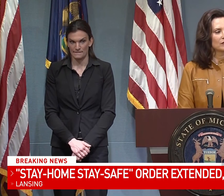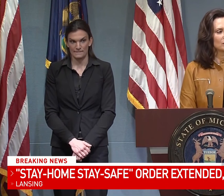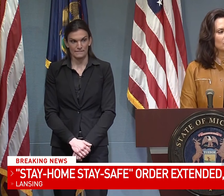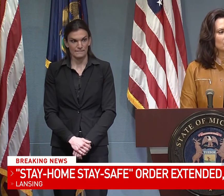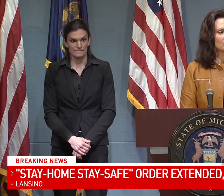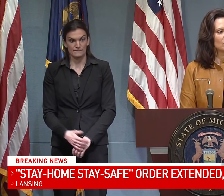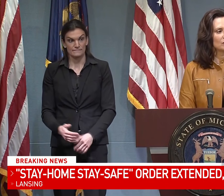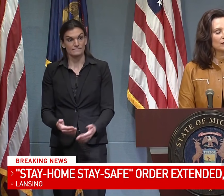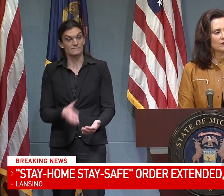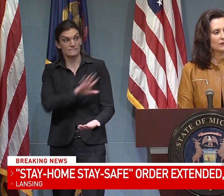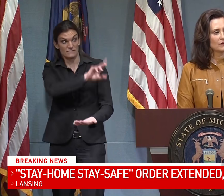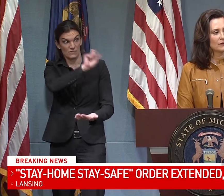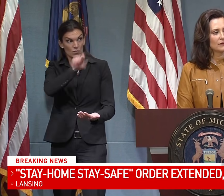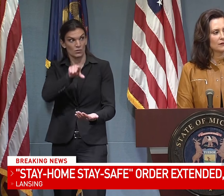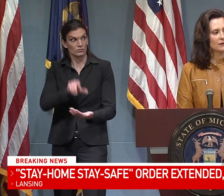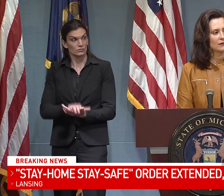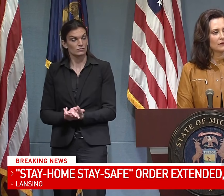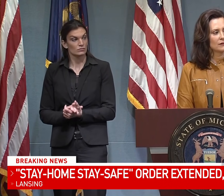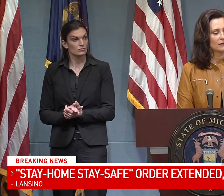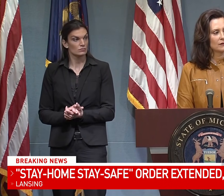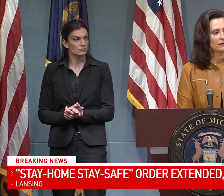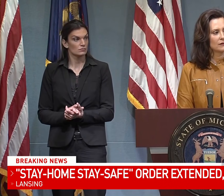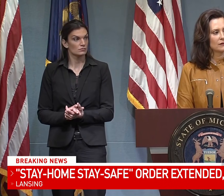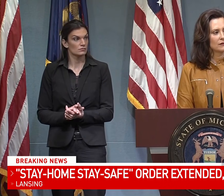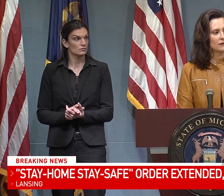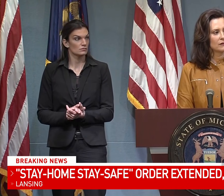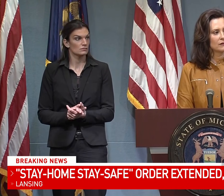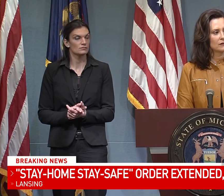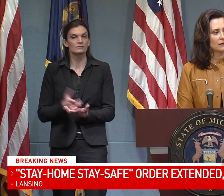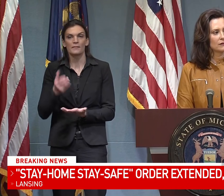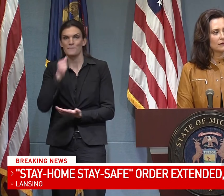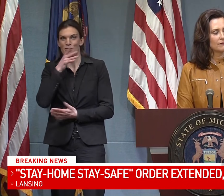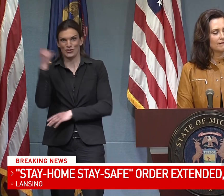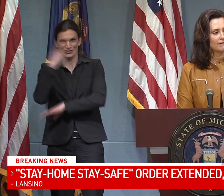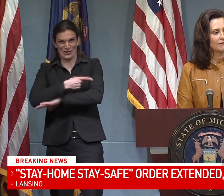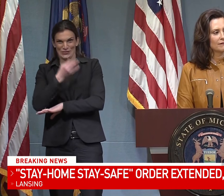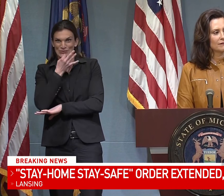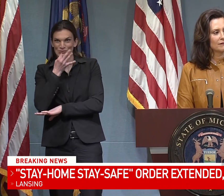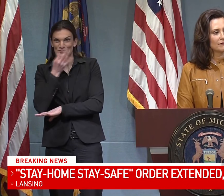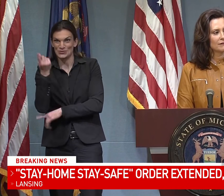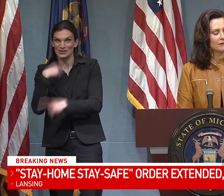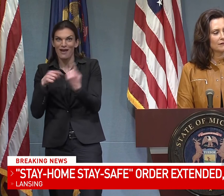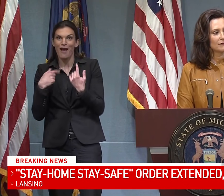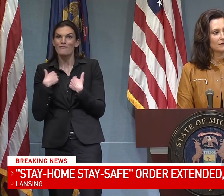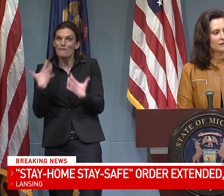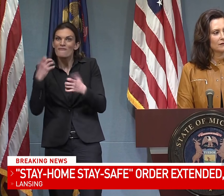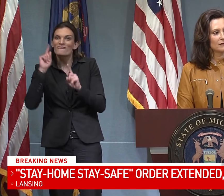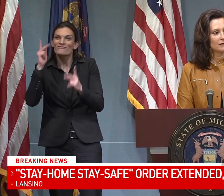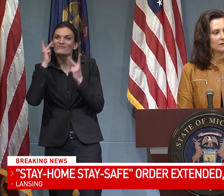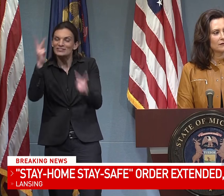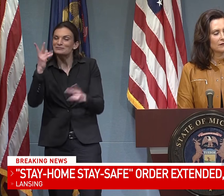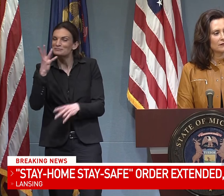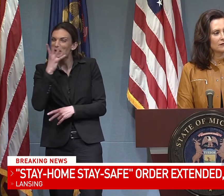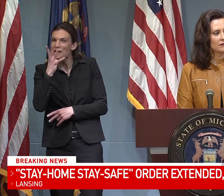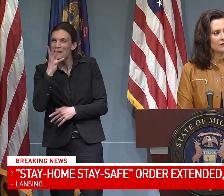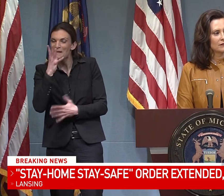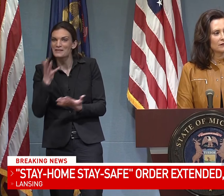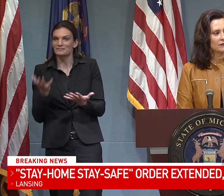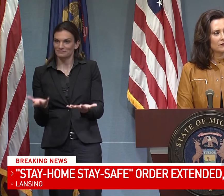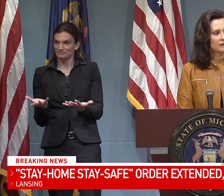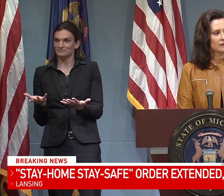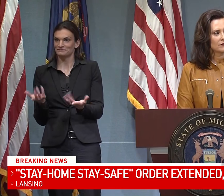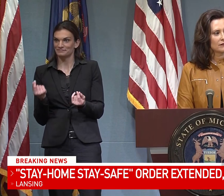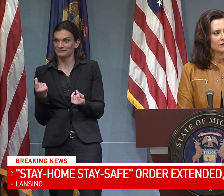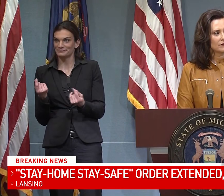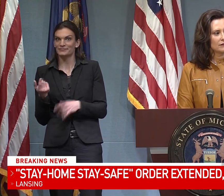Governor, what's your recommendations for people who want to visit Mom on Mother's Day? And if your kids were still in camp age, would you be